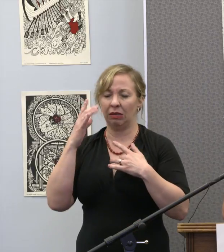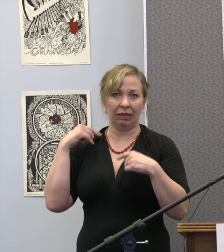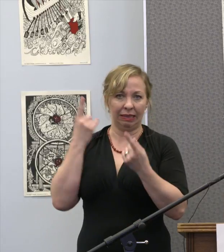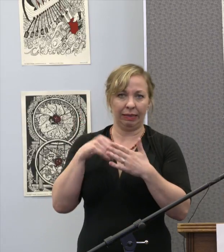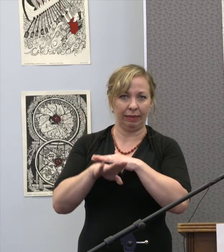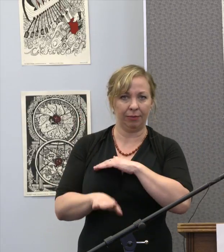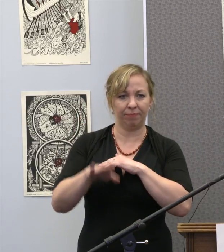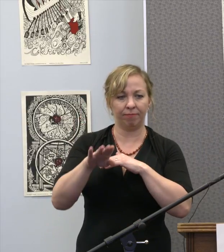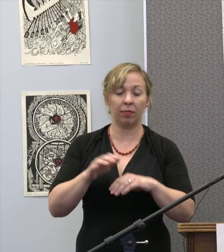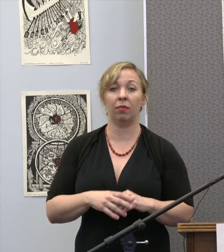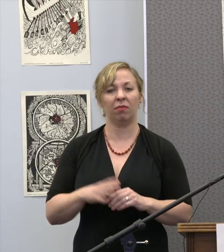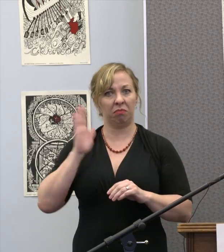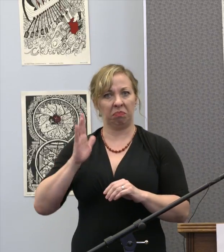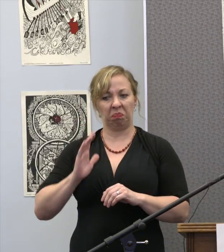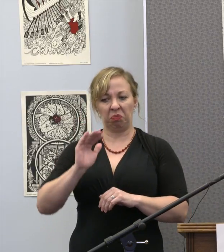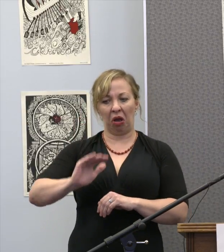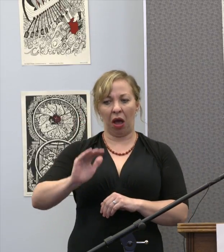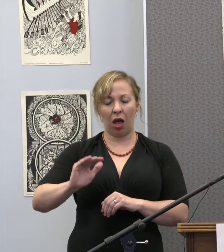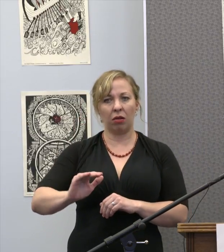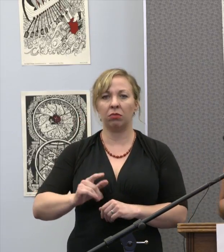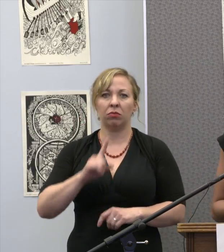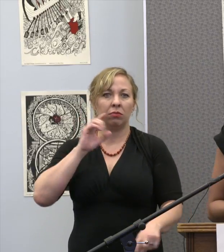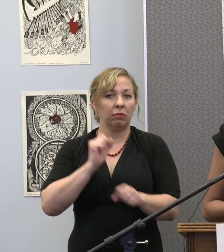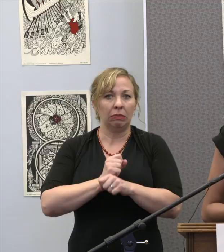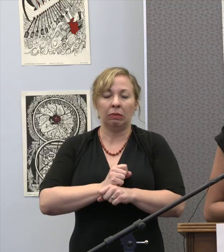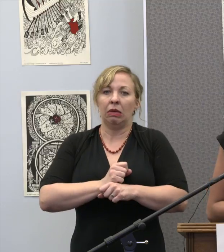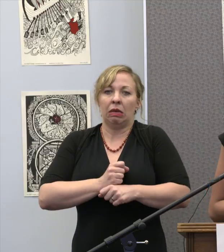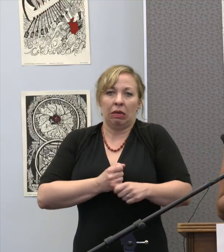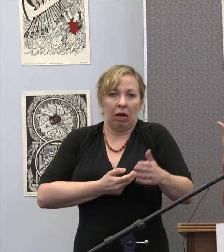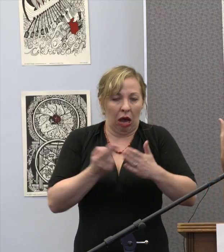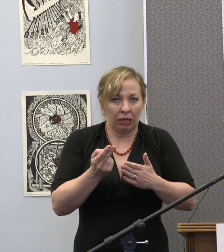child. As a child, I was honestly really scared to get sick.